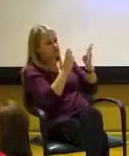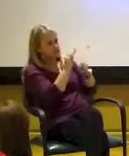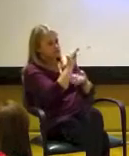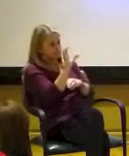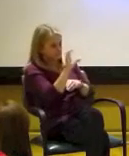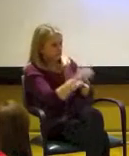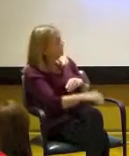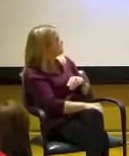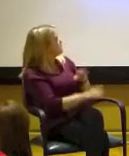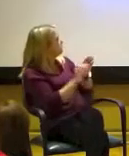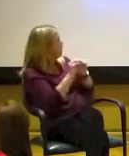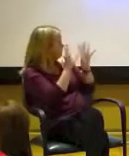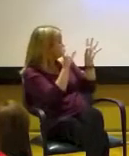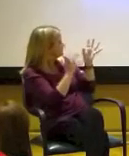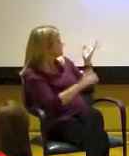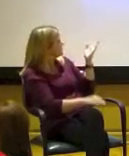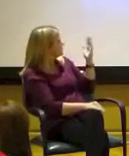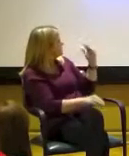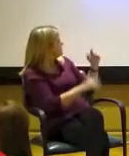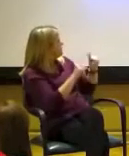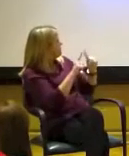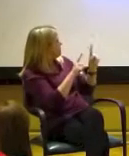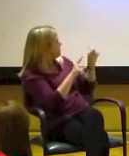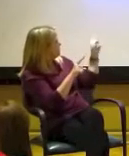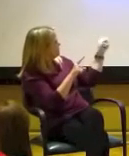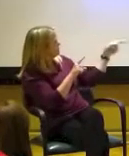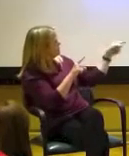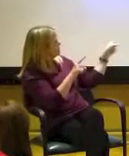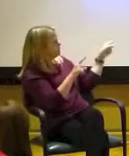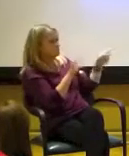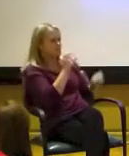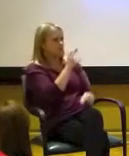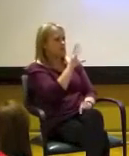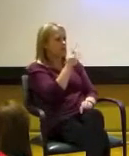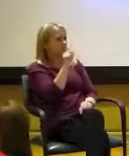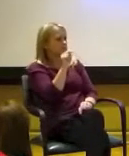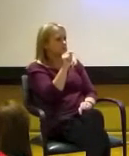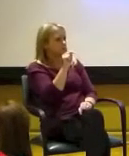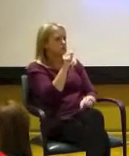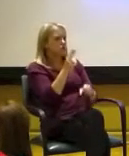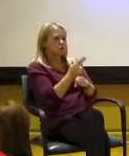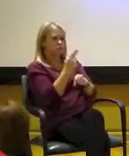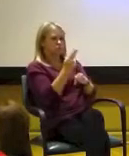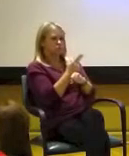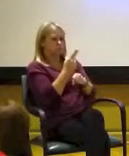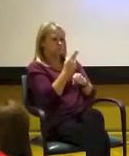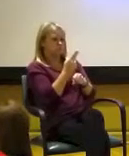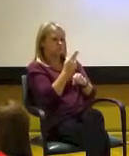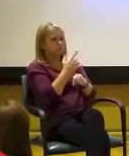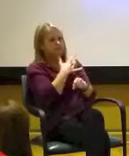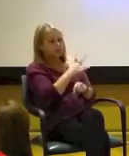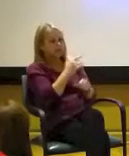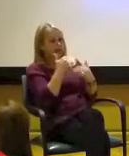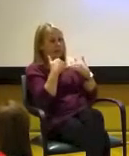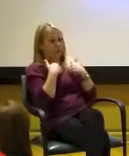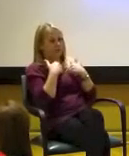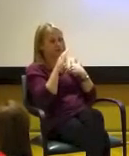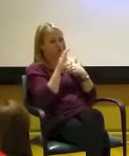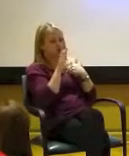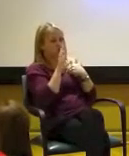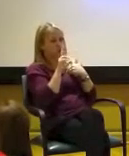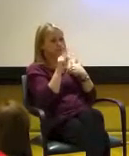myelomeningocele, but the ones that are occult usually have what we call a cutaneous